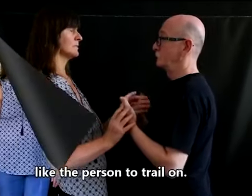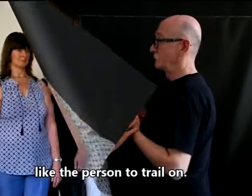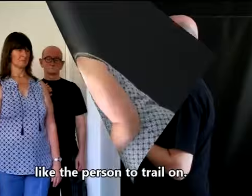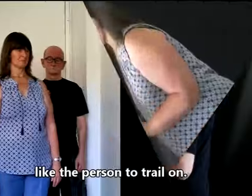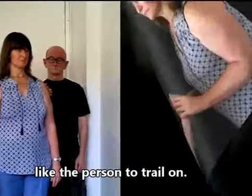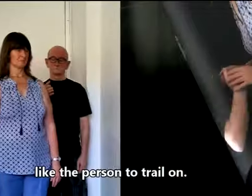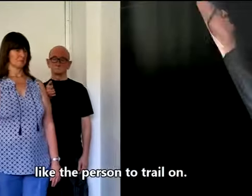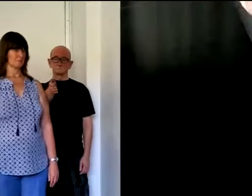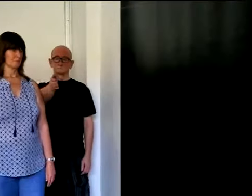trail on.